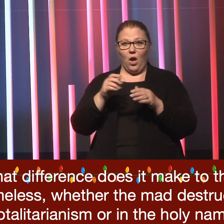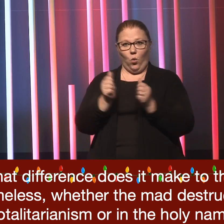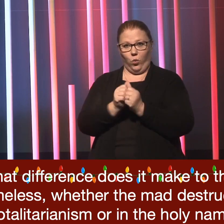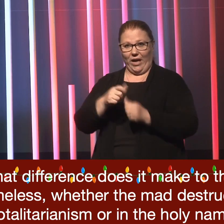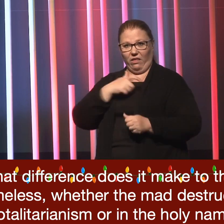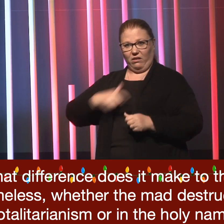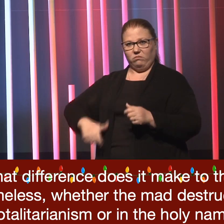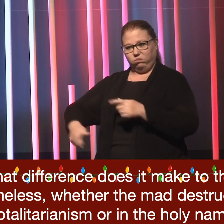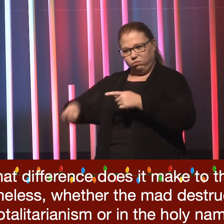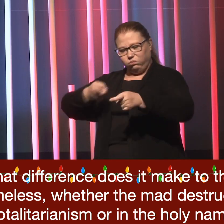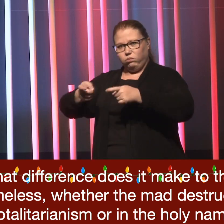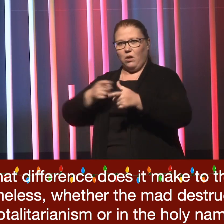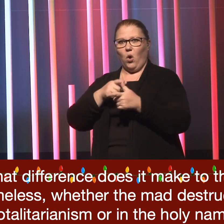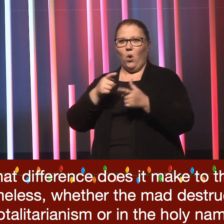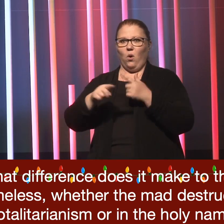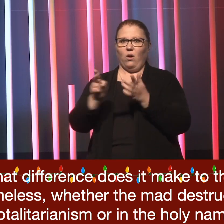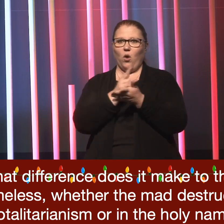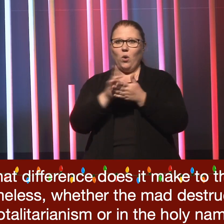liberty and democracy?